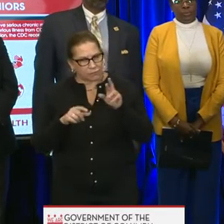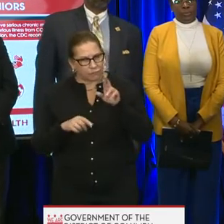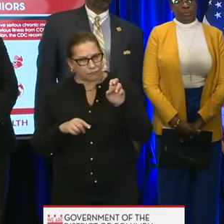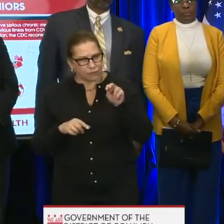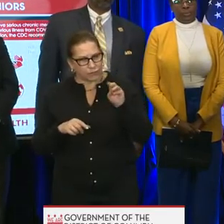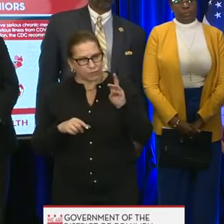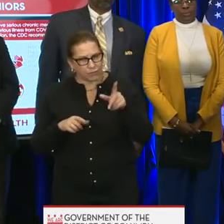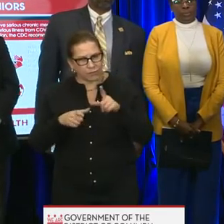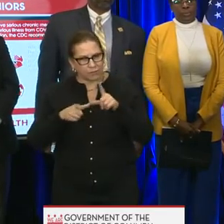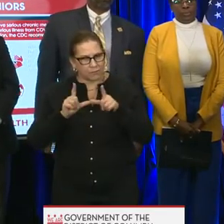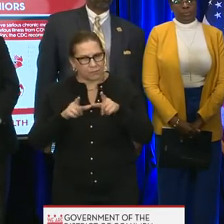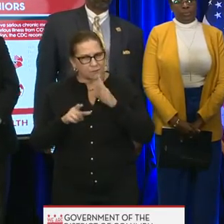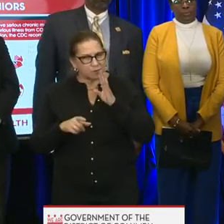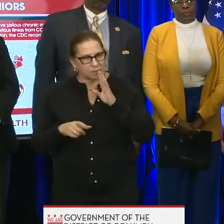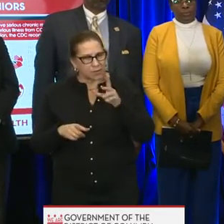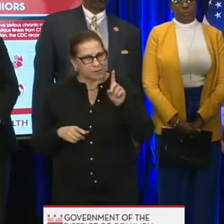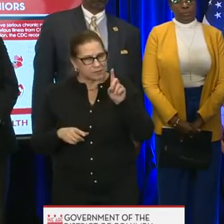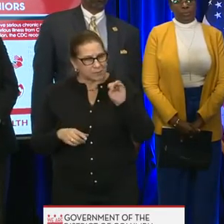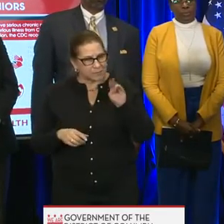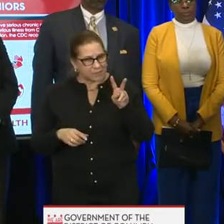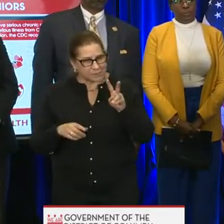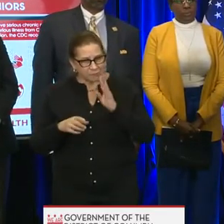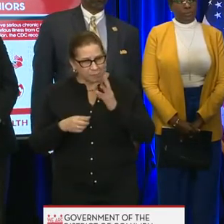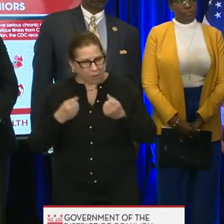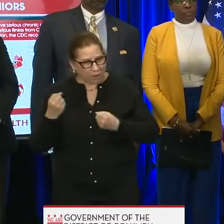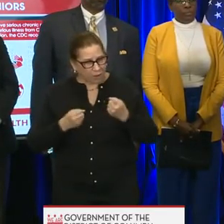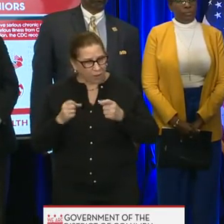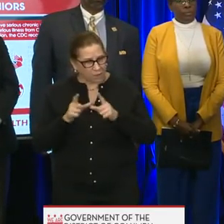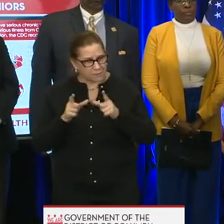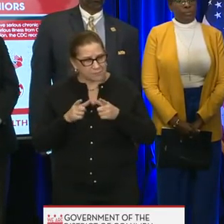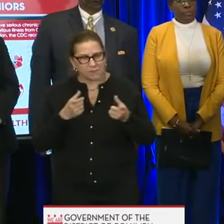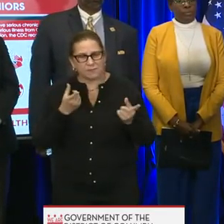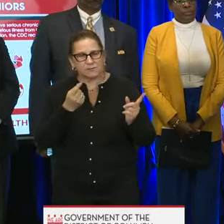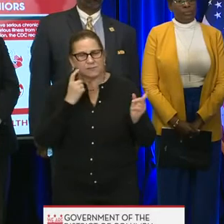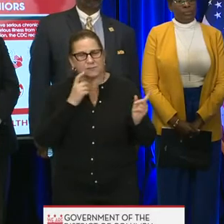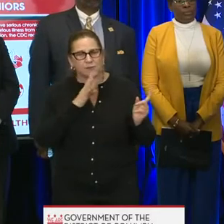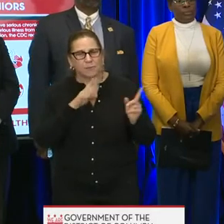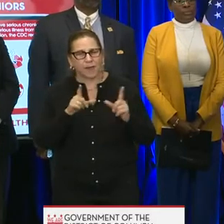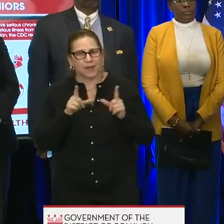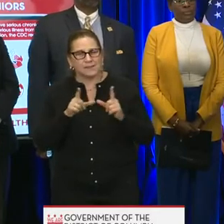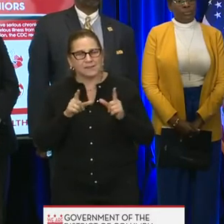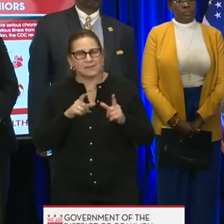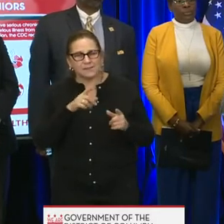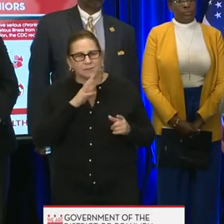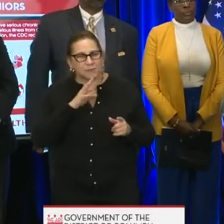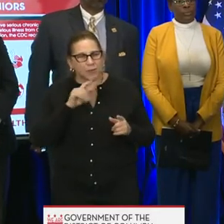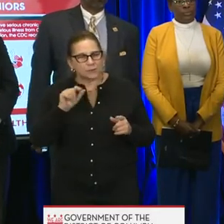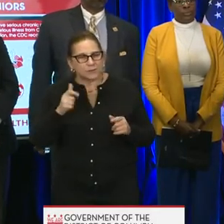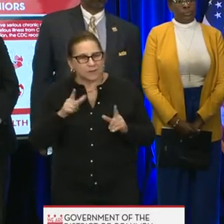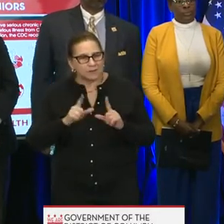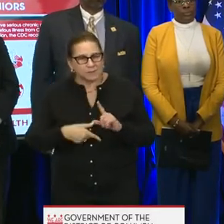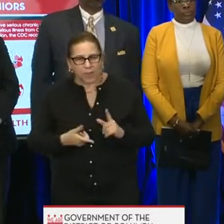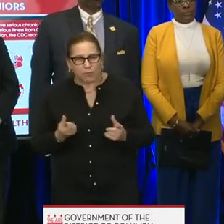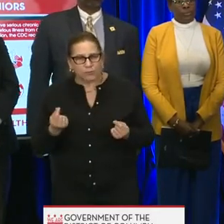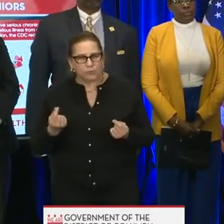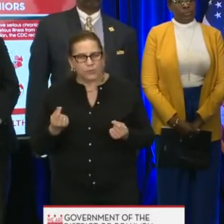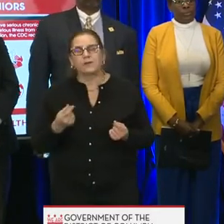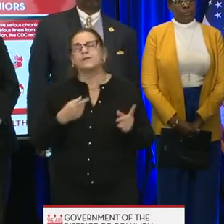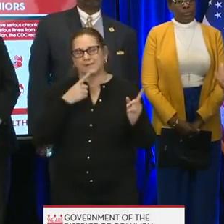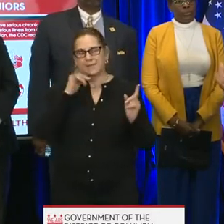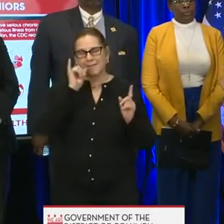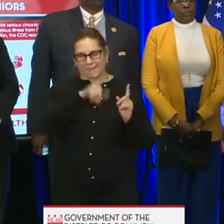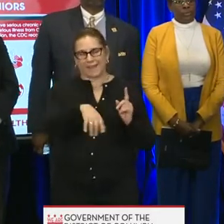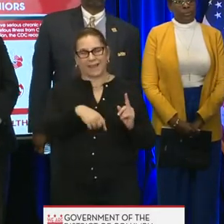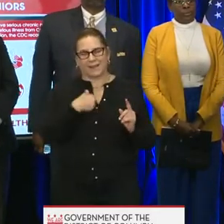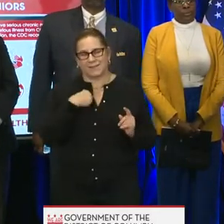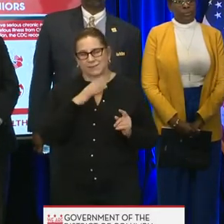DMV, places like that. Because let's say your tag expires. Right, and so what we're working on right now is for each of